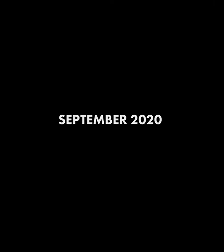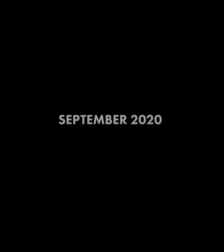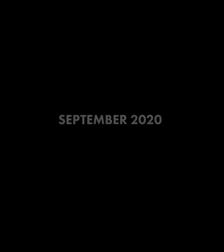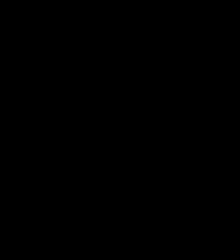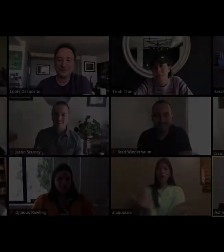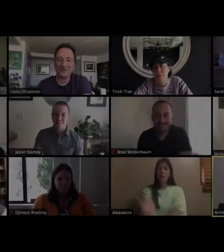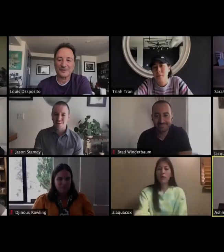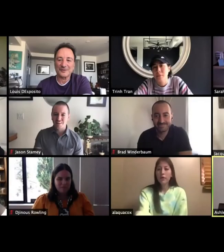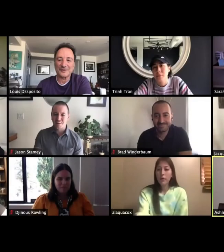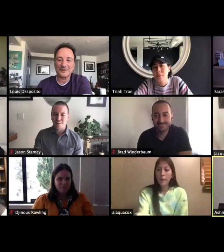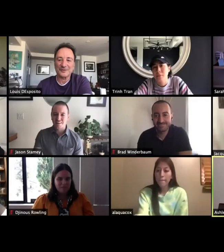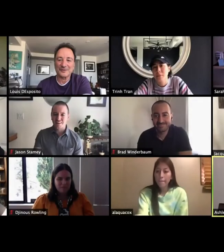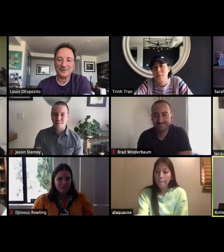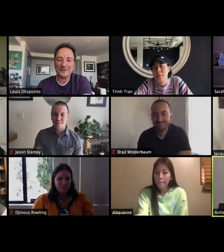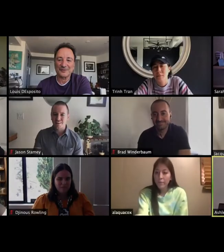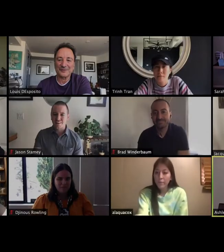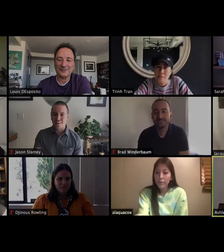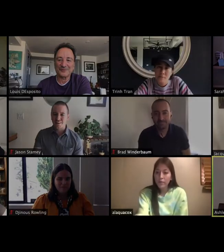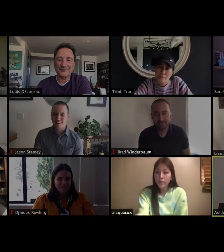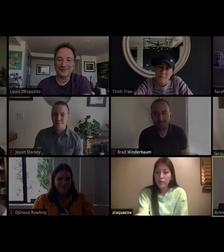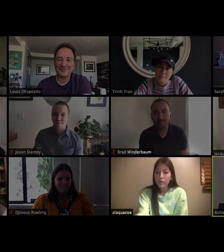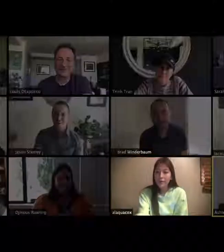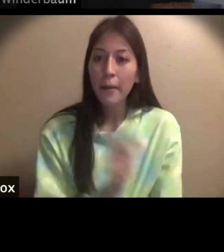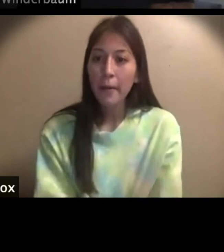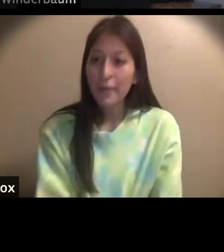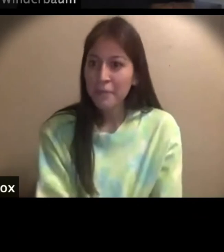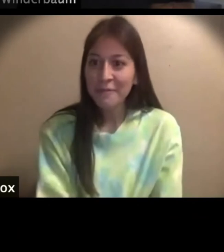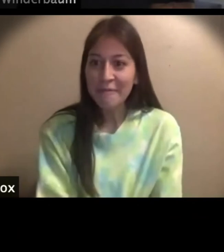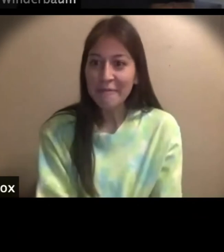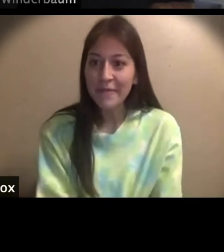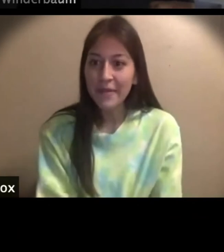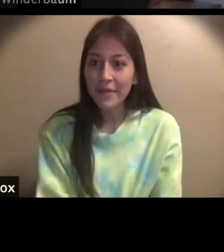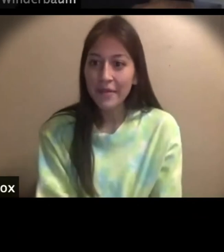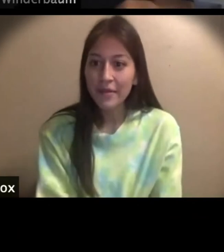Alaco, we have something we want to tell you. All right, everybody. One, two, three.